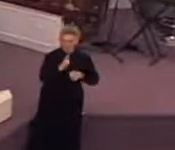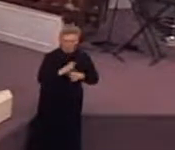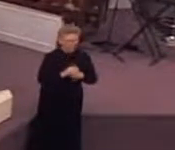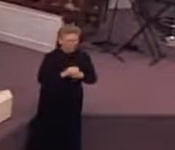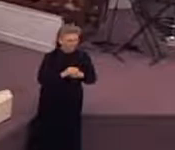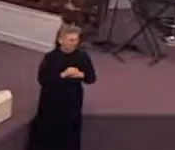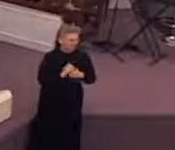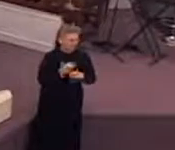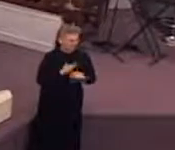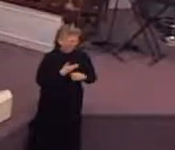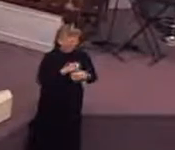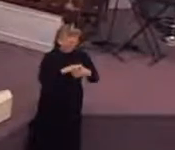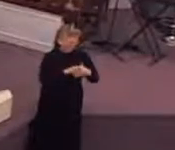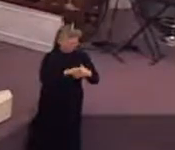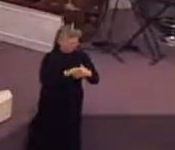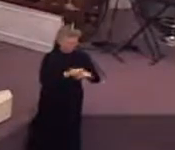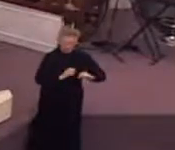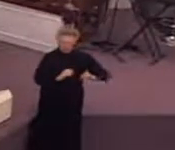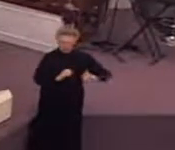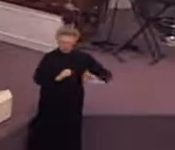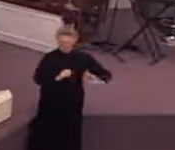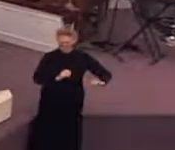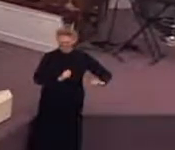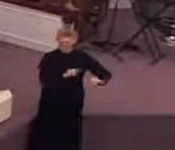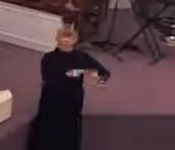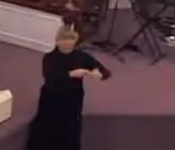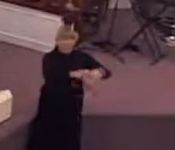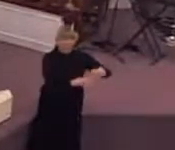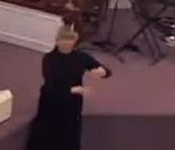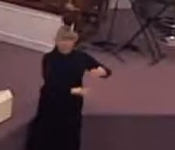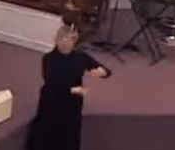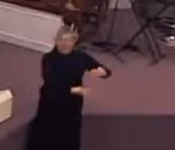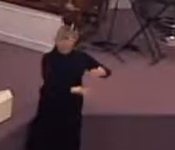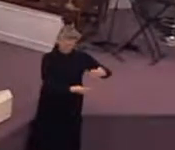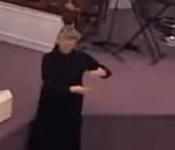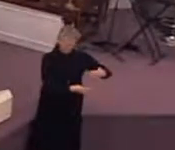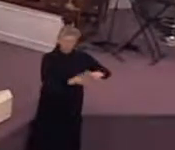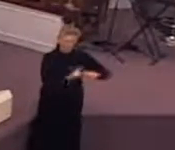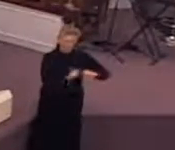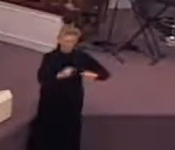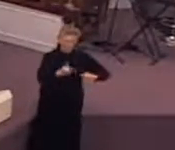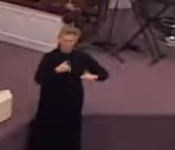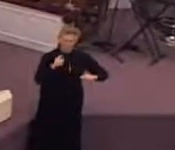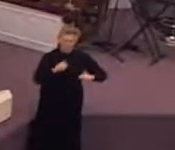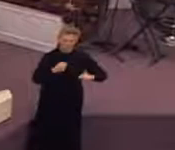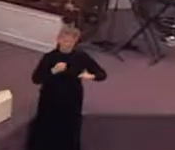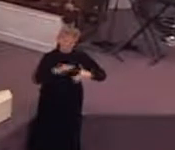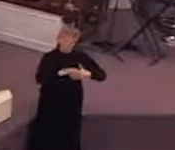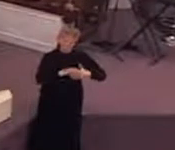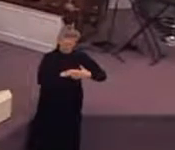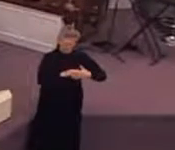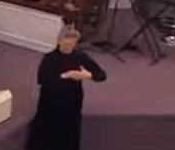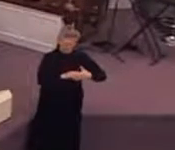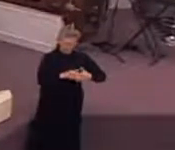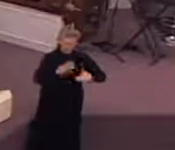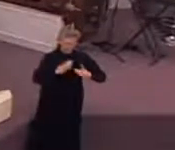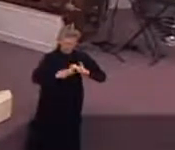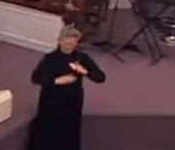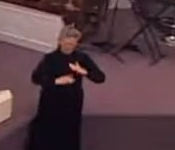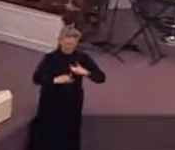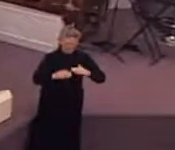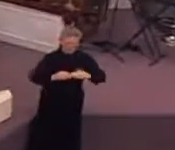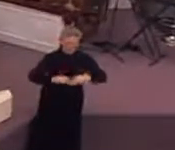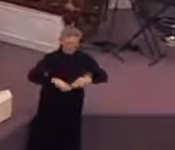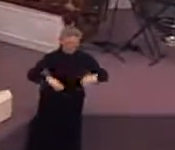Come on, our flesh resists these things, but we have got to get our flesh under subjection to the will of